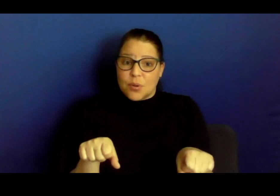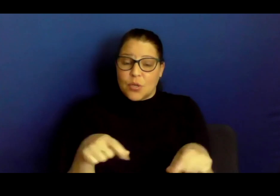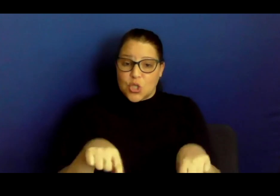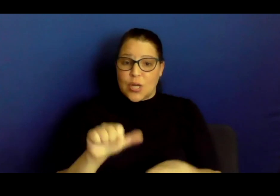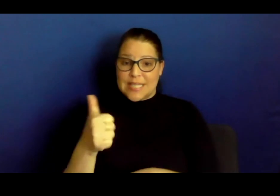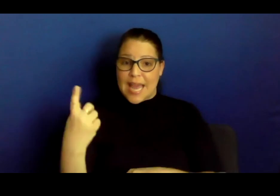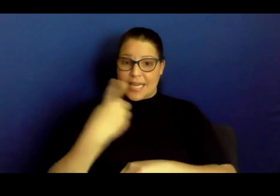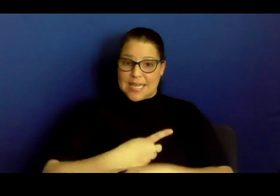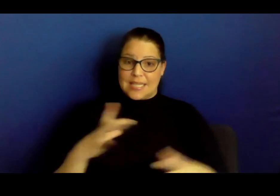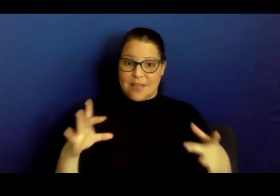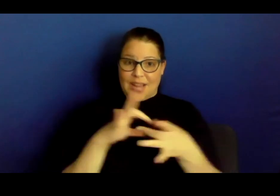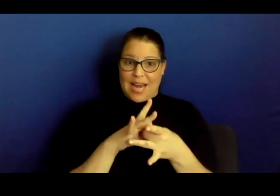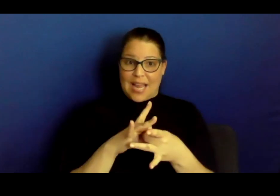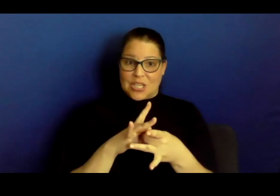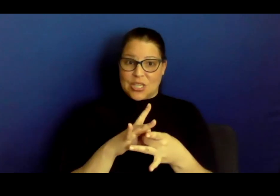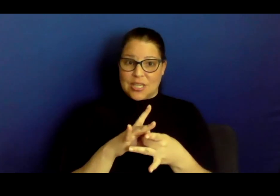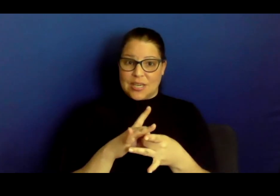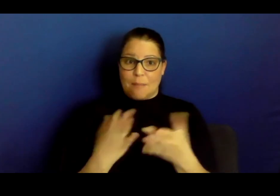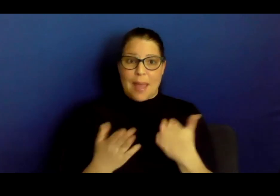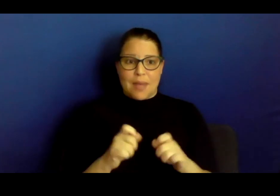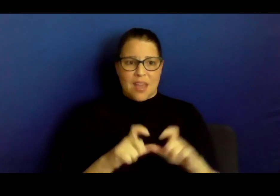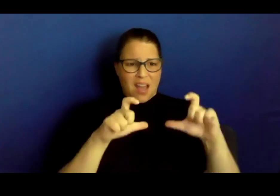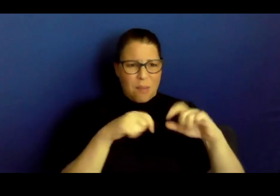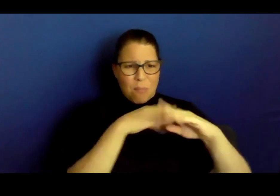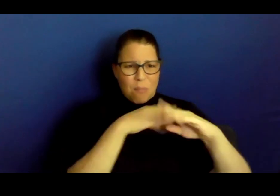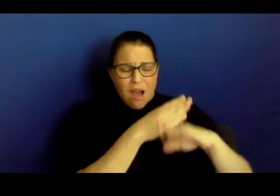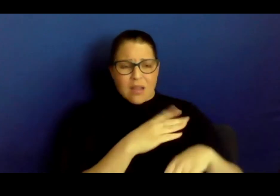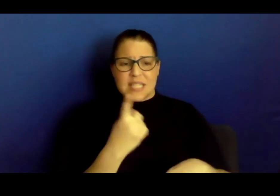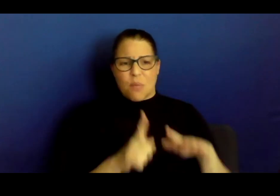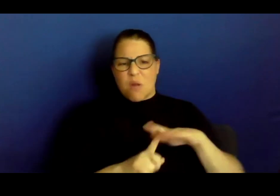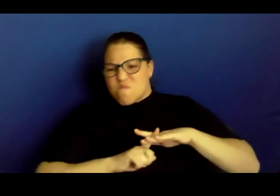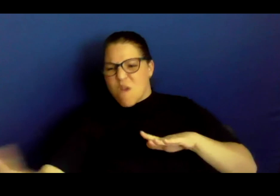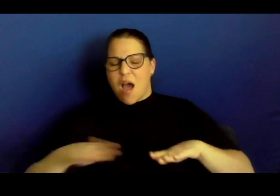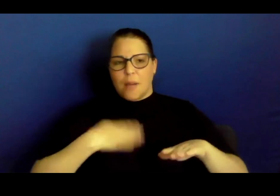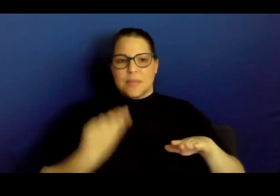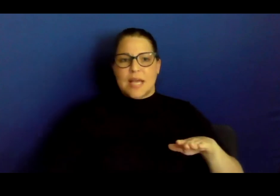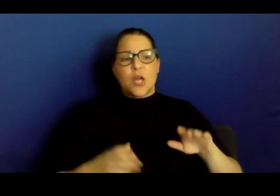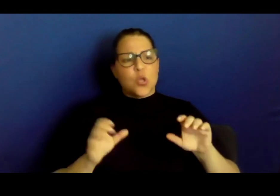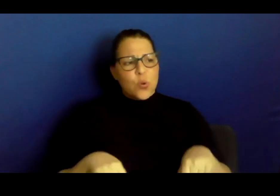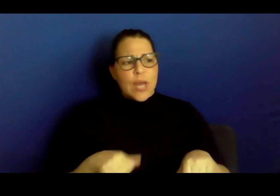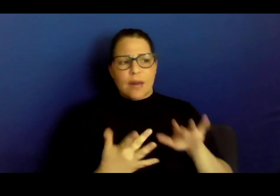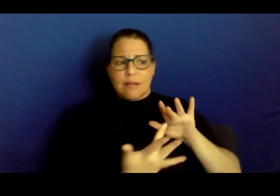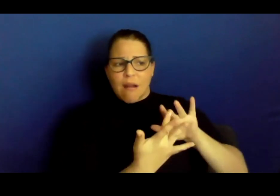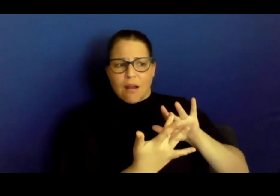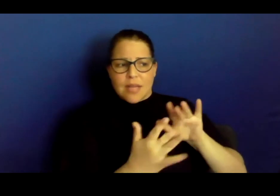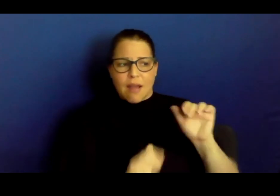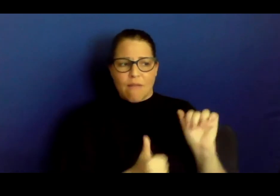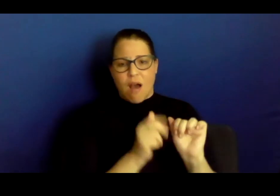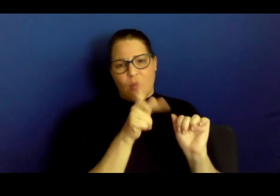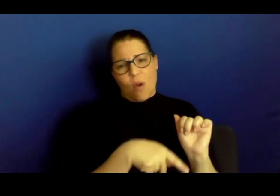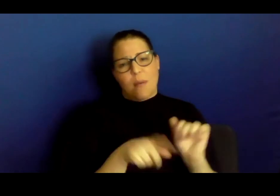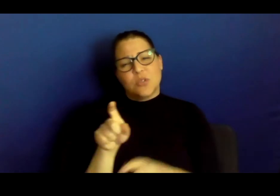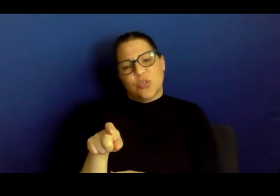event, that someone didn't feel seen, that someone left very upset, you can follow up, or you should follow up in all